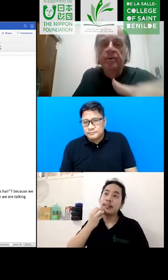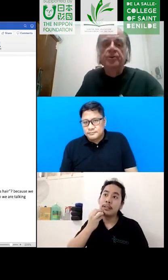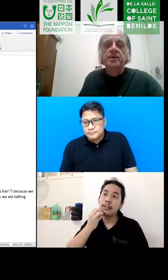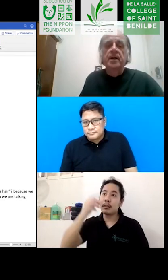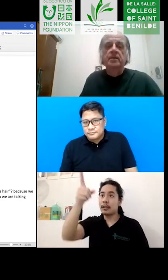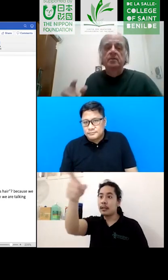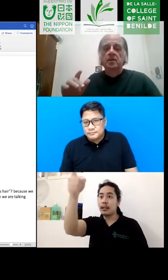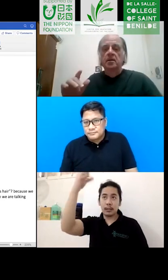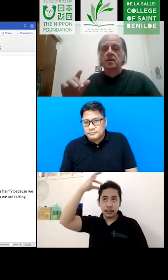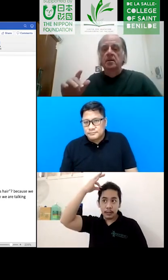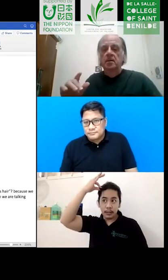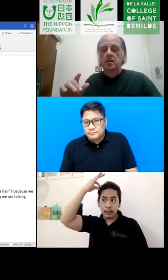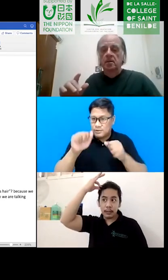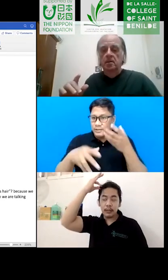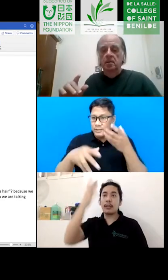Well, you just add,